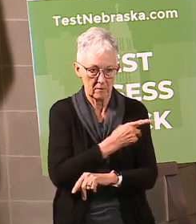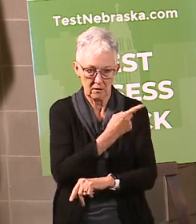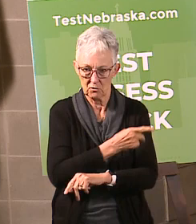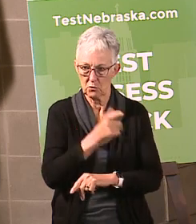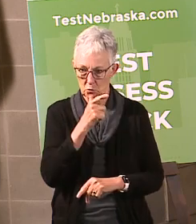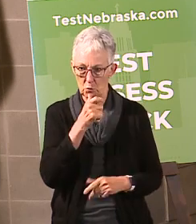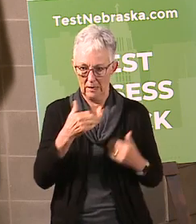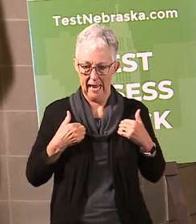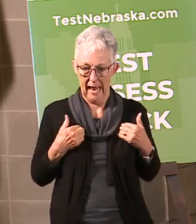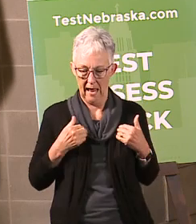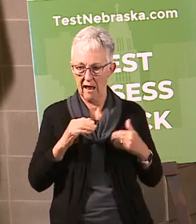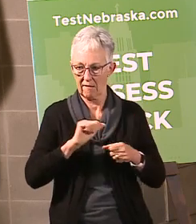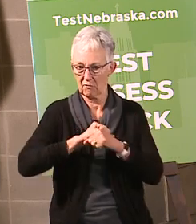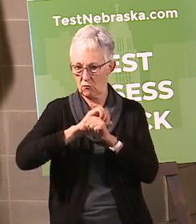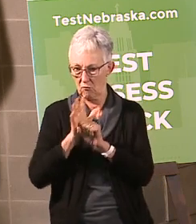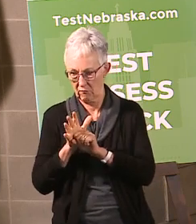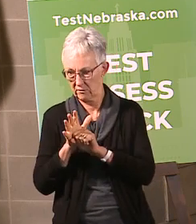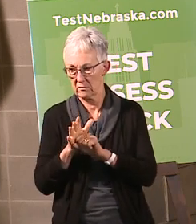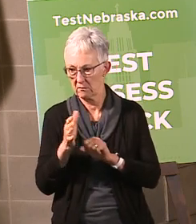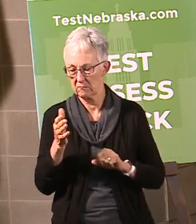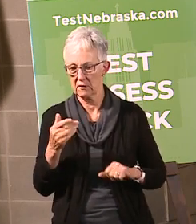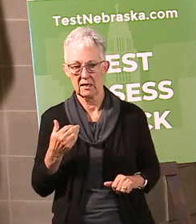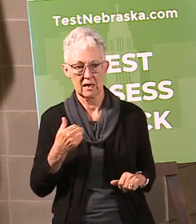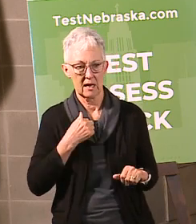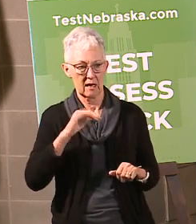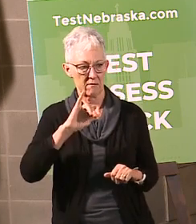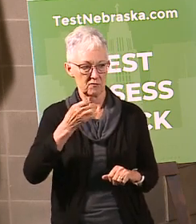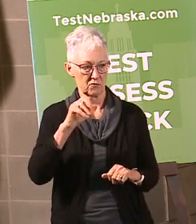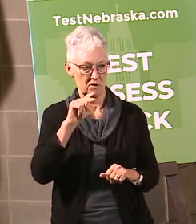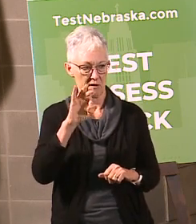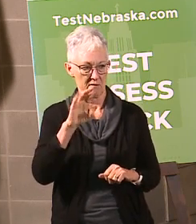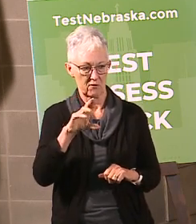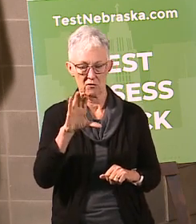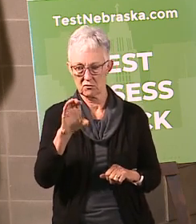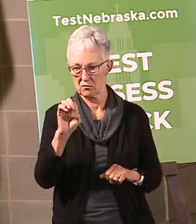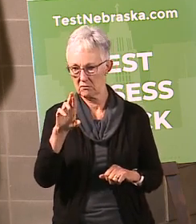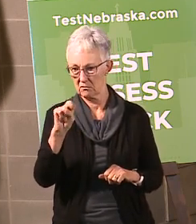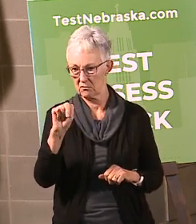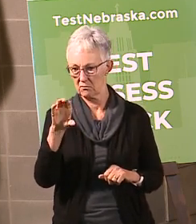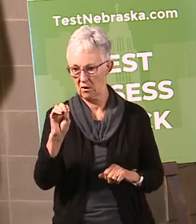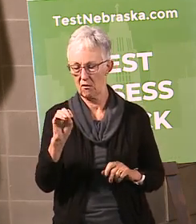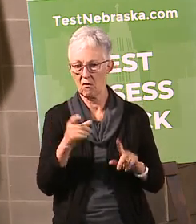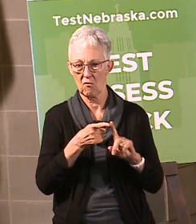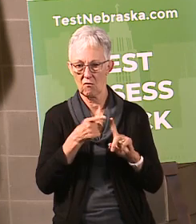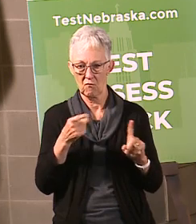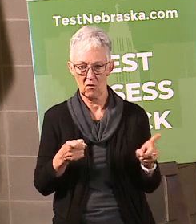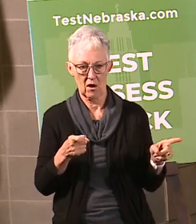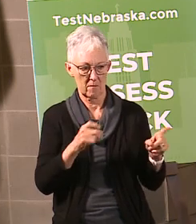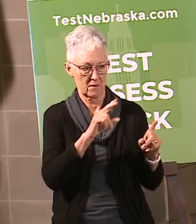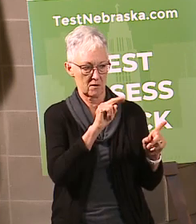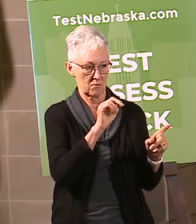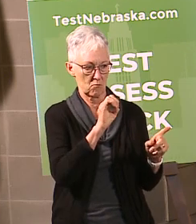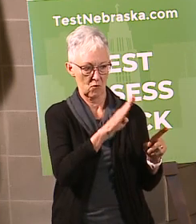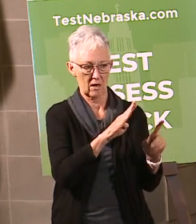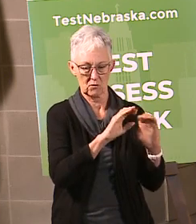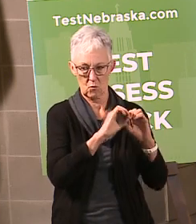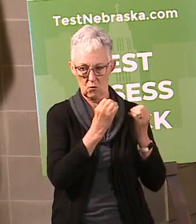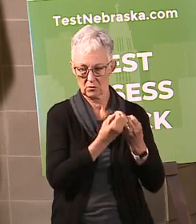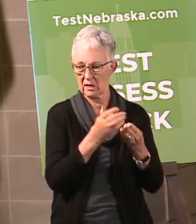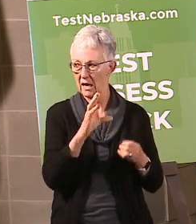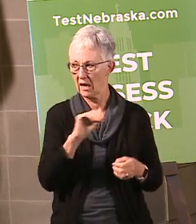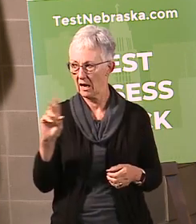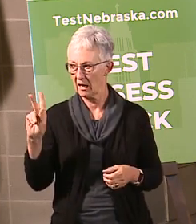nursing facilities. We've got Jennifer Cerno from LeadingAge Nebraska, who's with us in the audience today, and also Heath Bodie from the